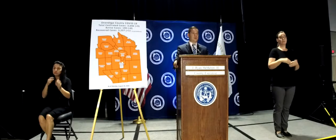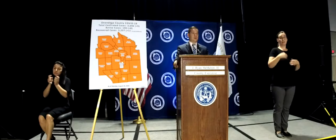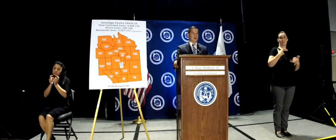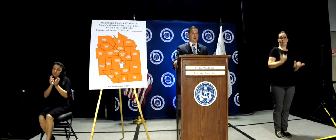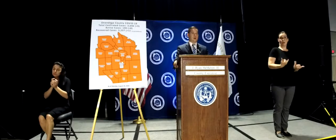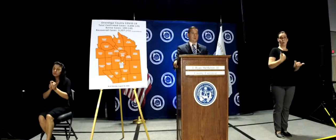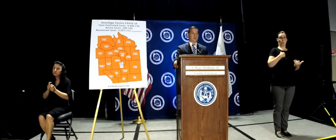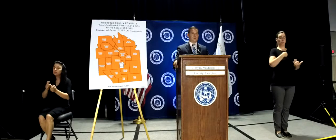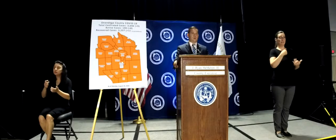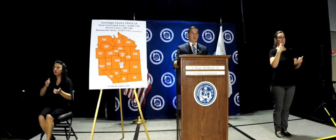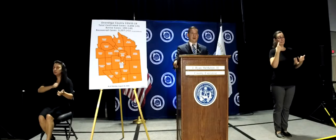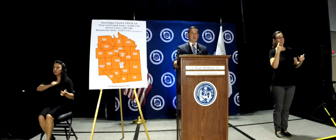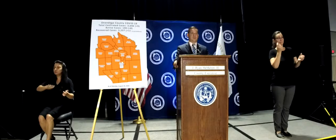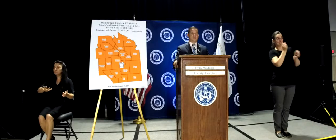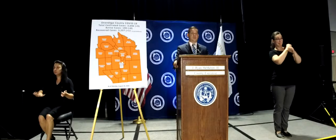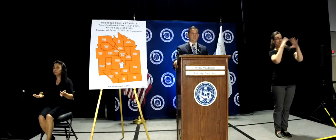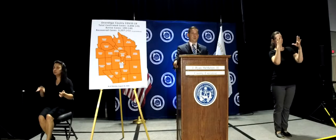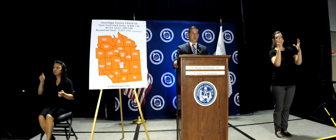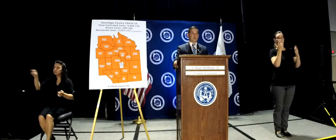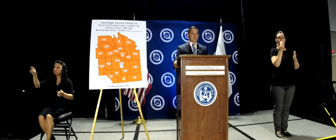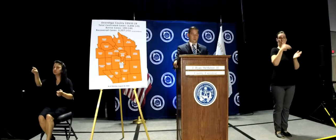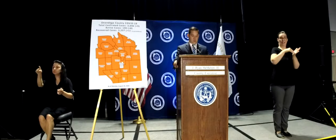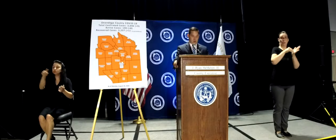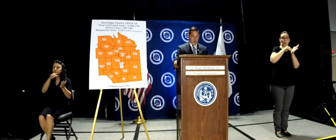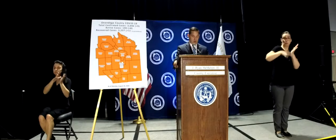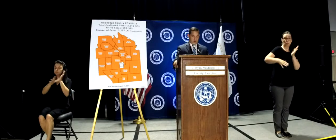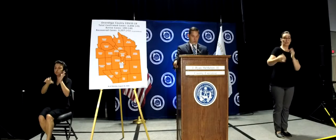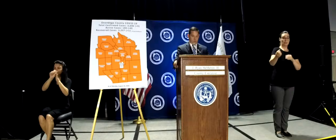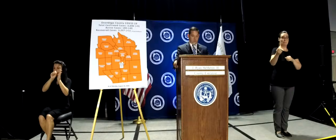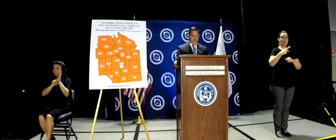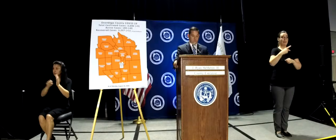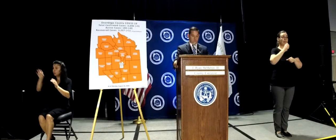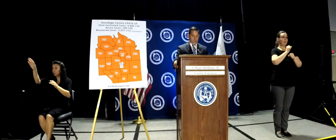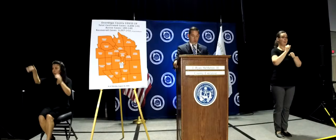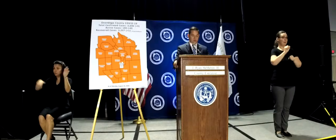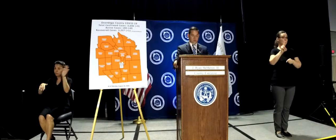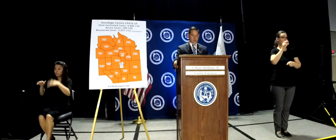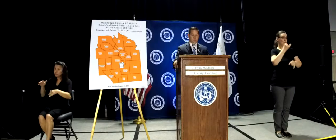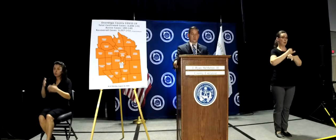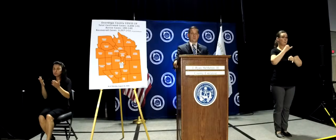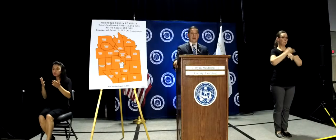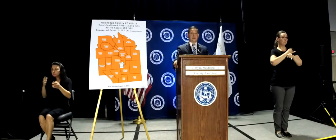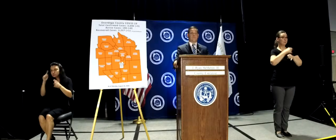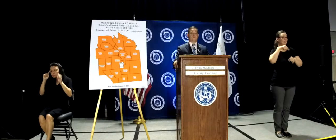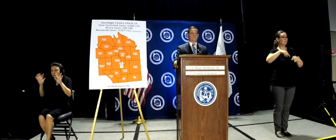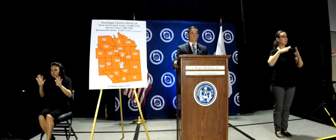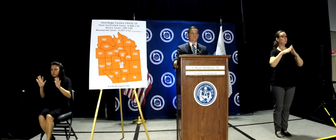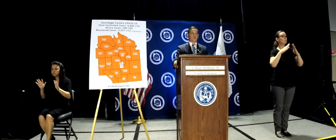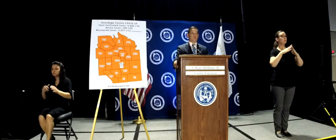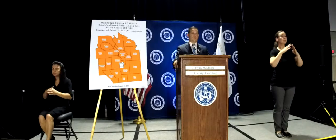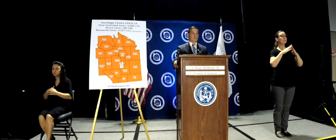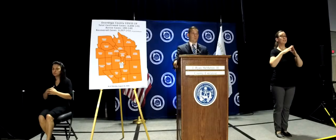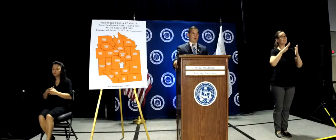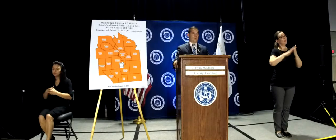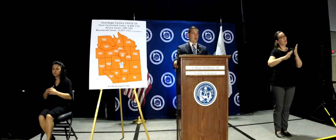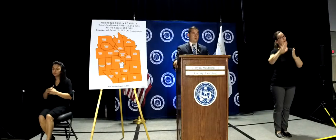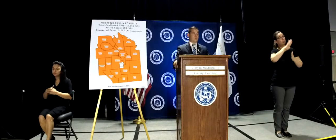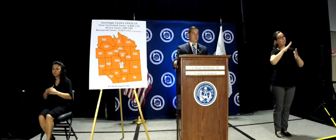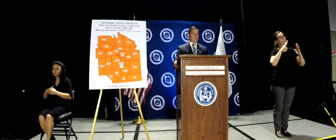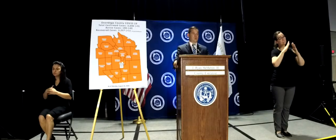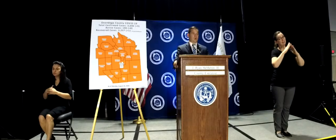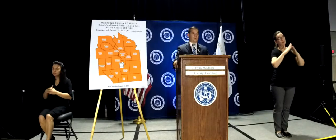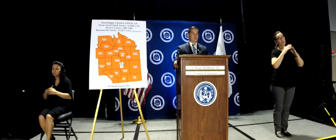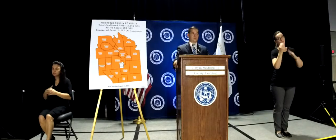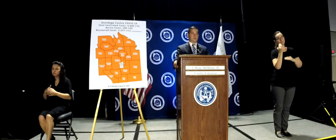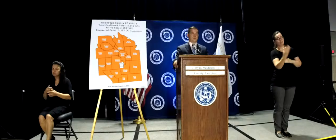community. We're a college community. We've brought those students back. Round one,